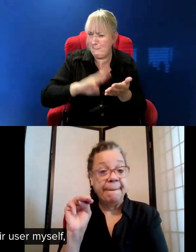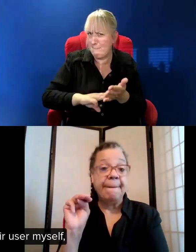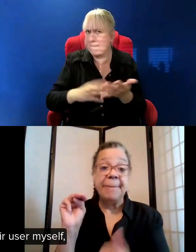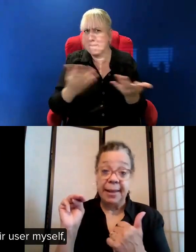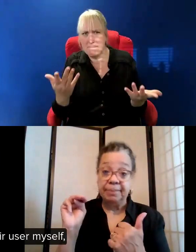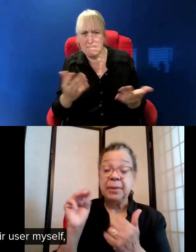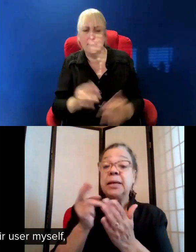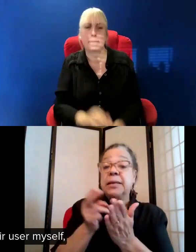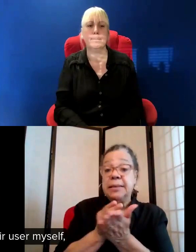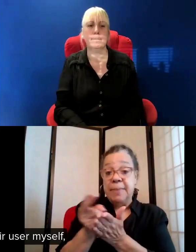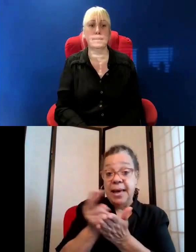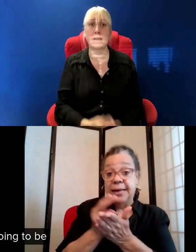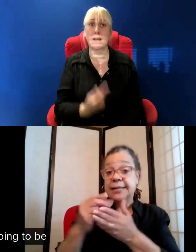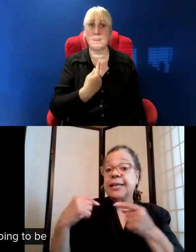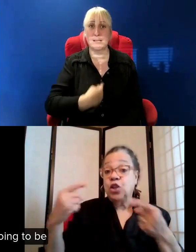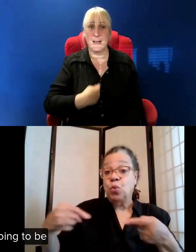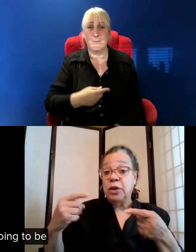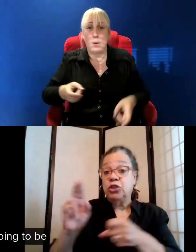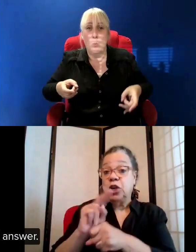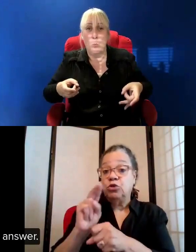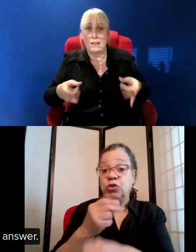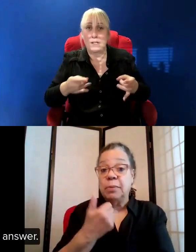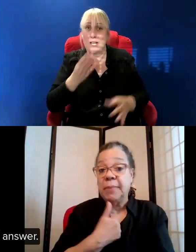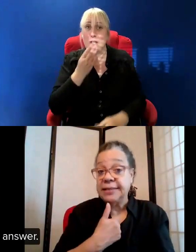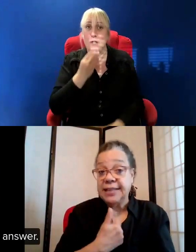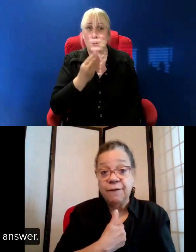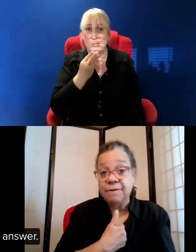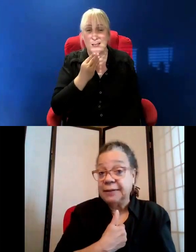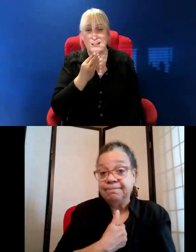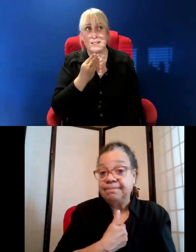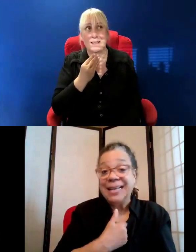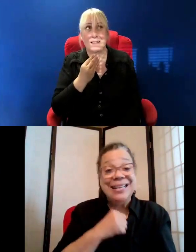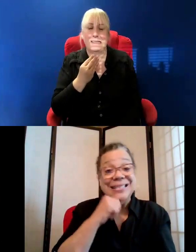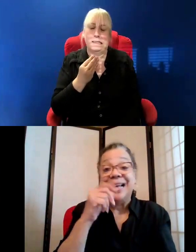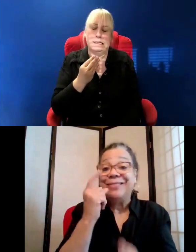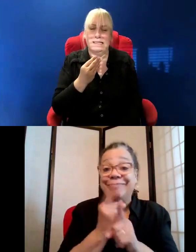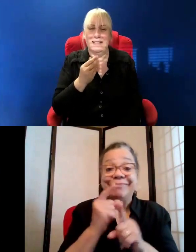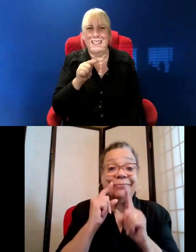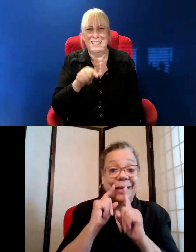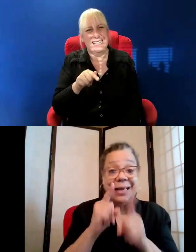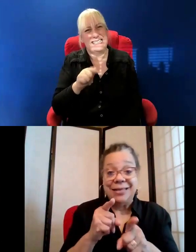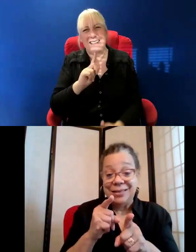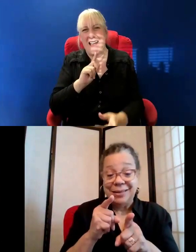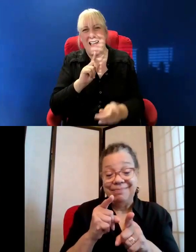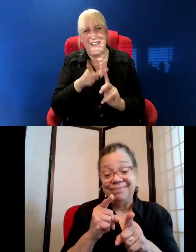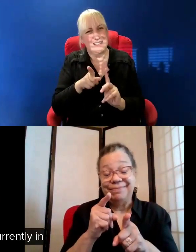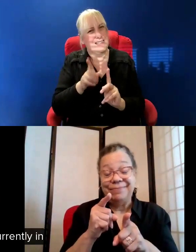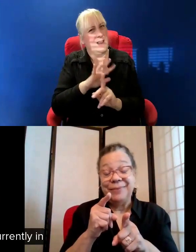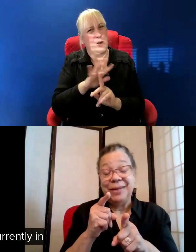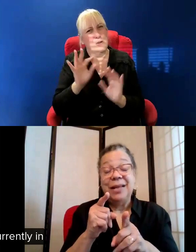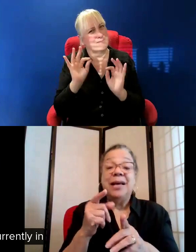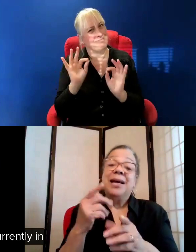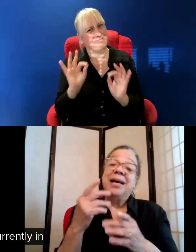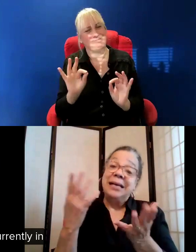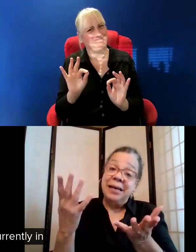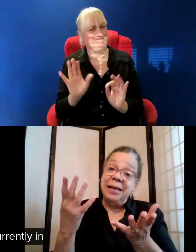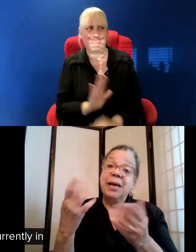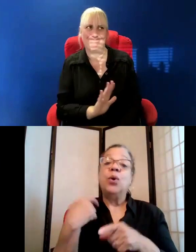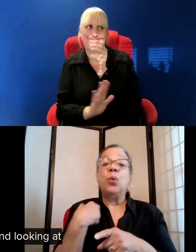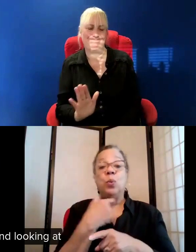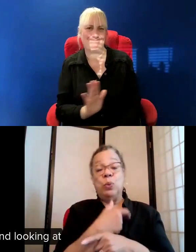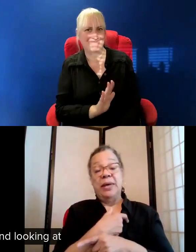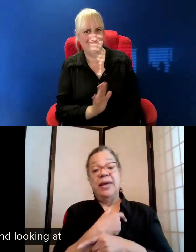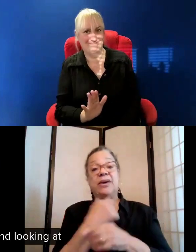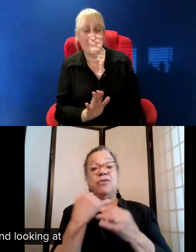as a wheelchair user myself, this isn't going to be the ideal answer. We are currently